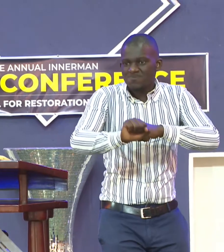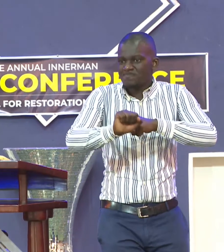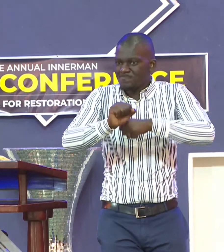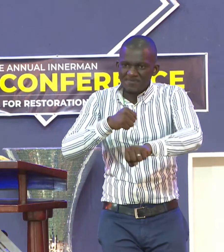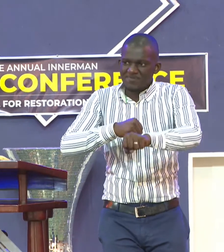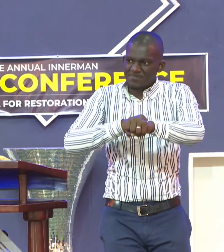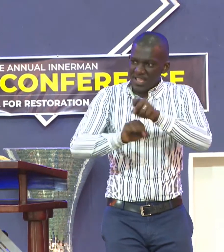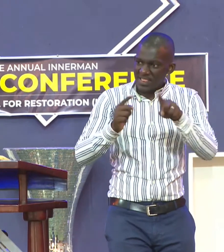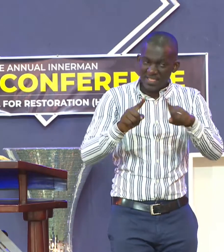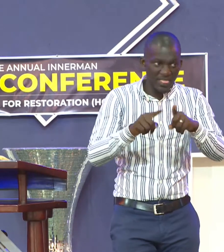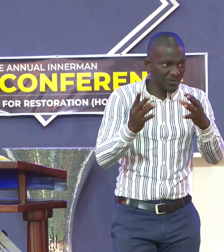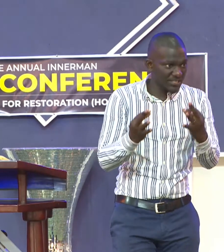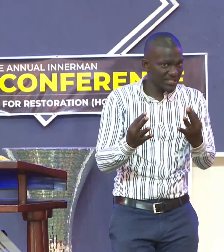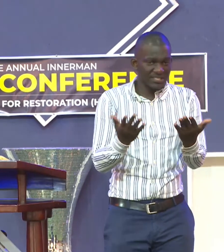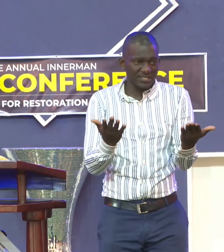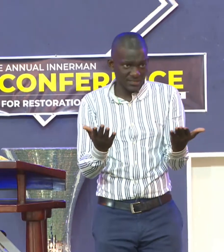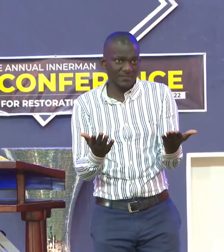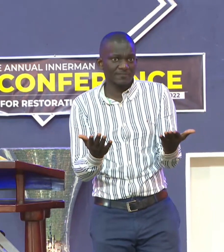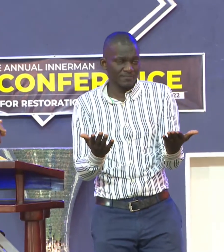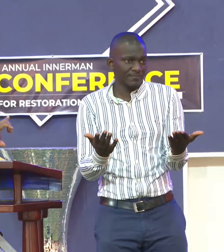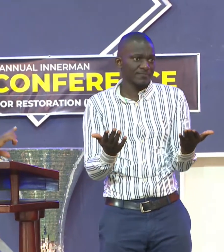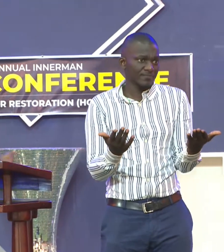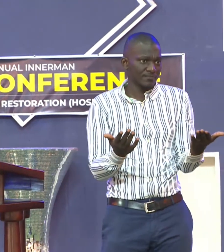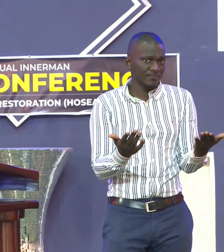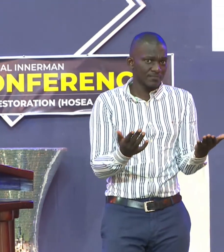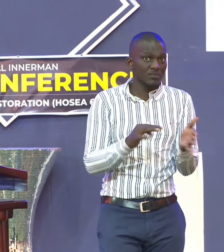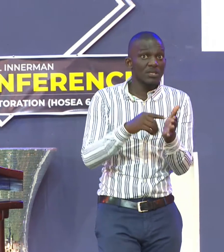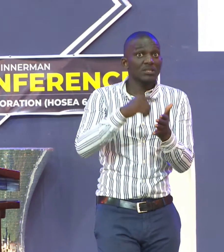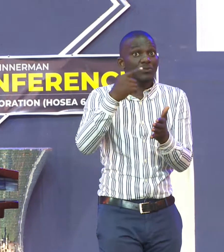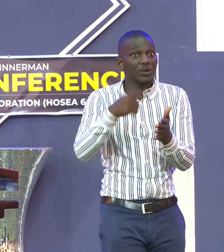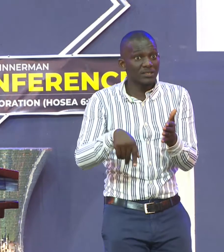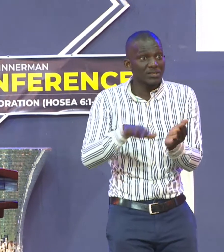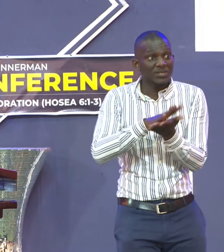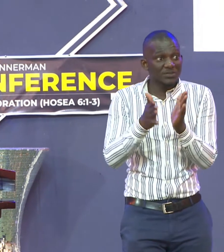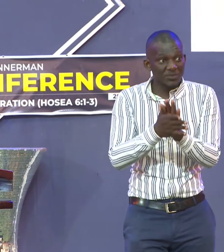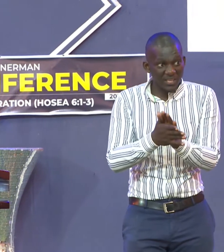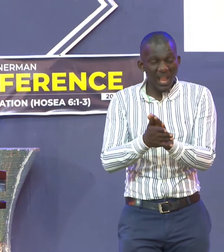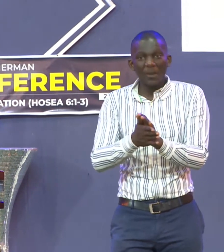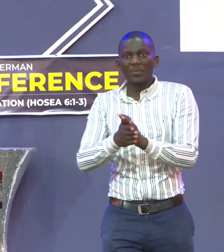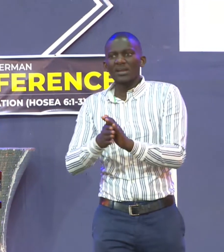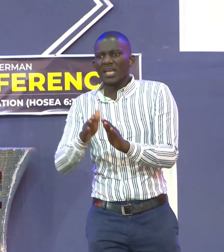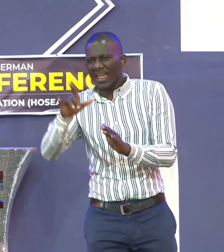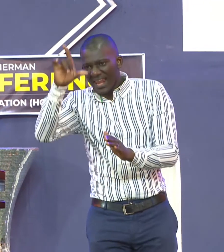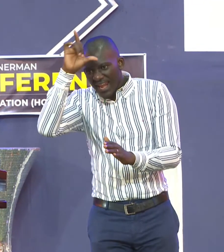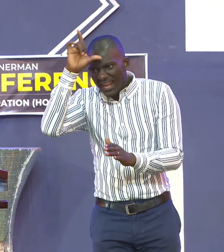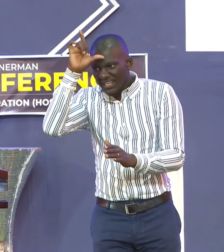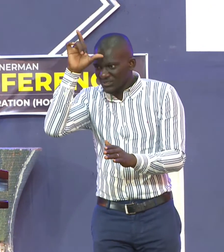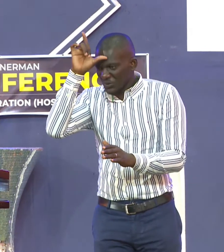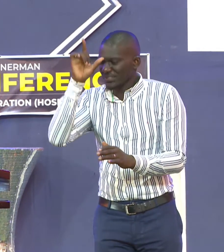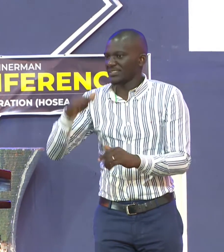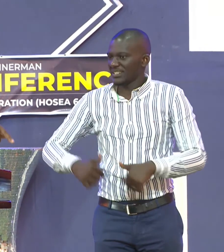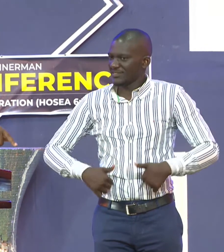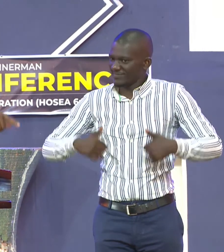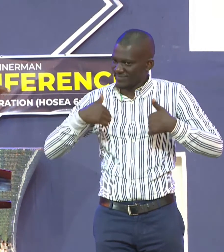After putting into practice what is demanded of you to do, it will become a living